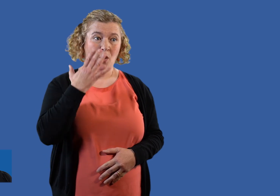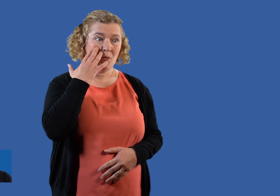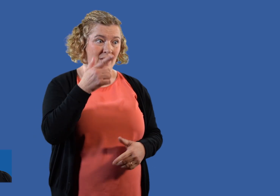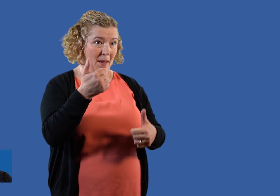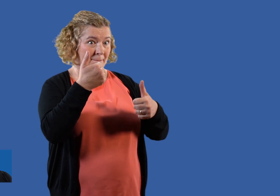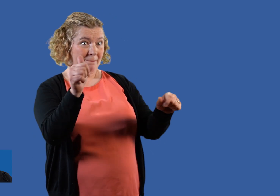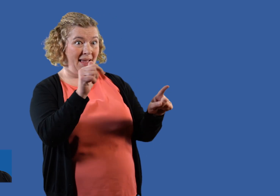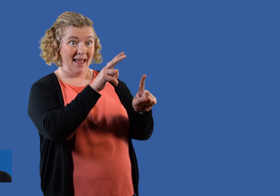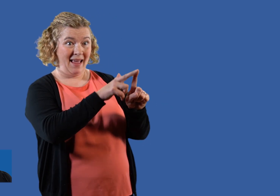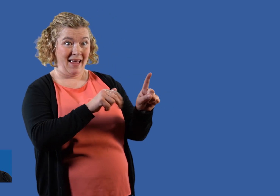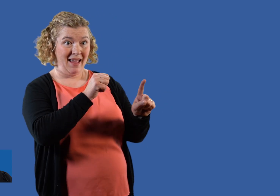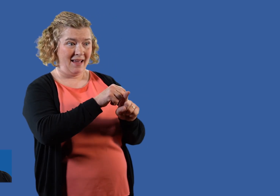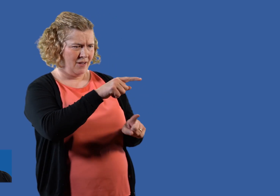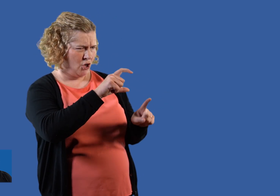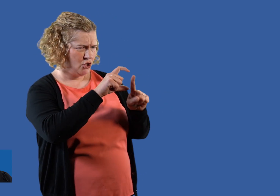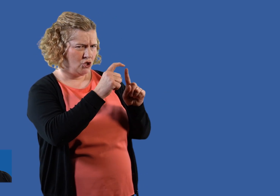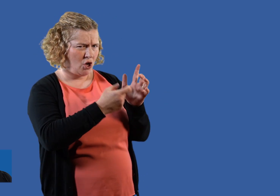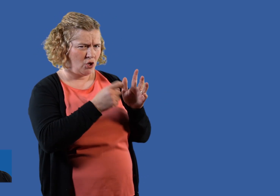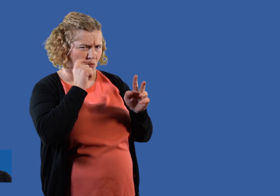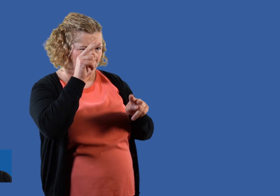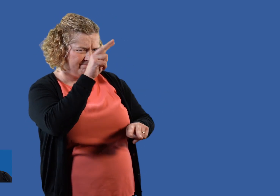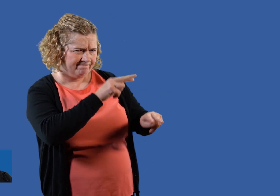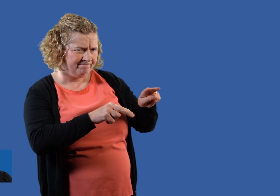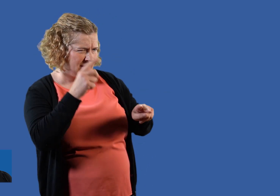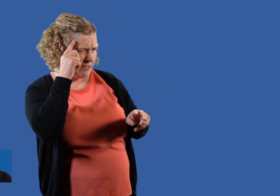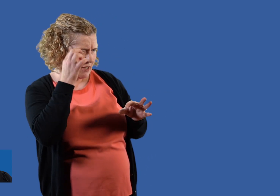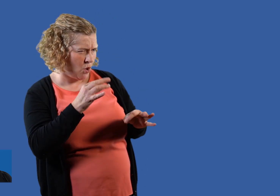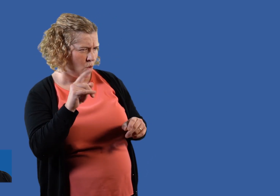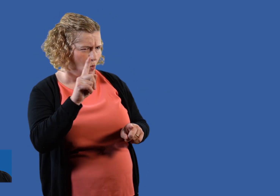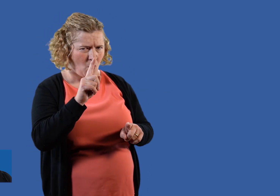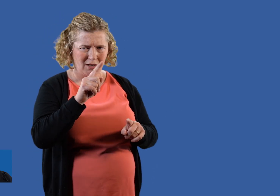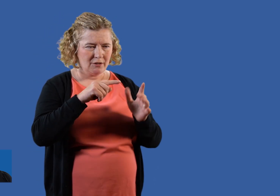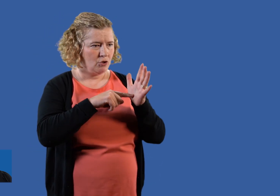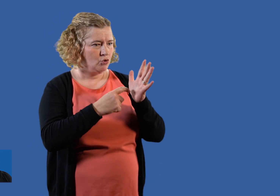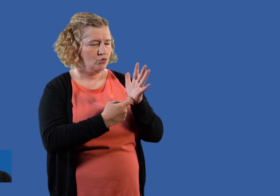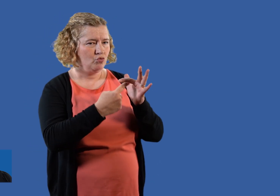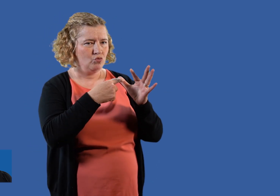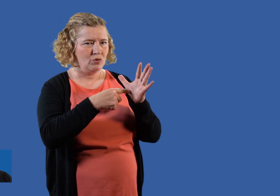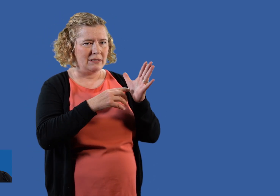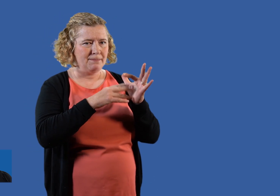Once you have a diagnosis, your doctor will decide on a treatment program that works best for you.